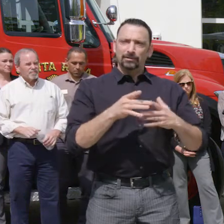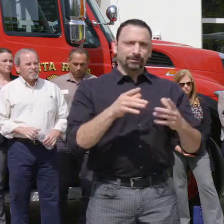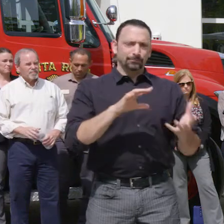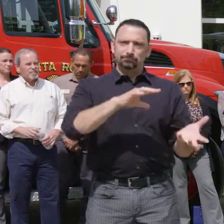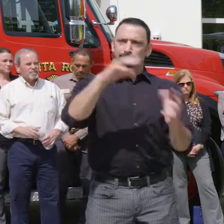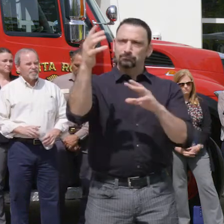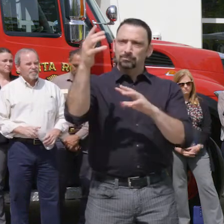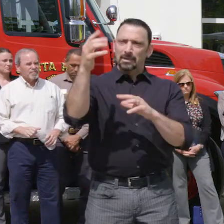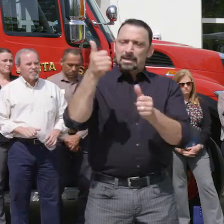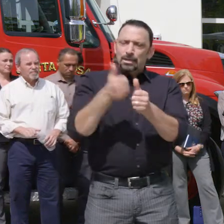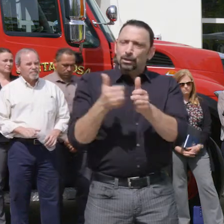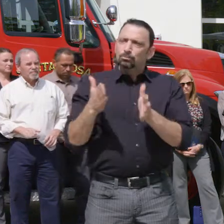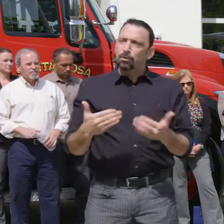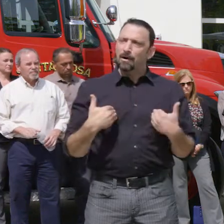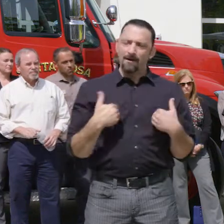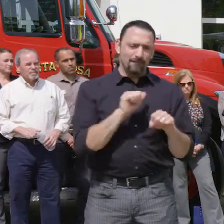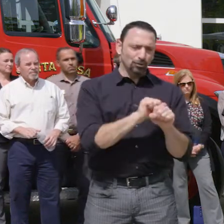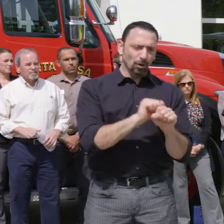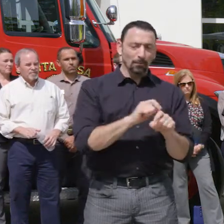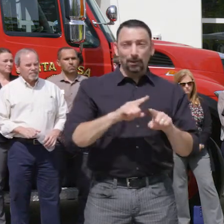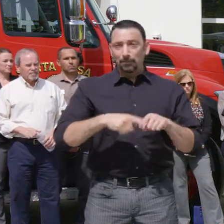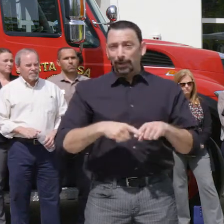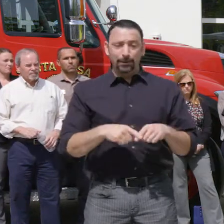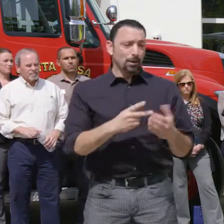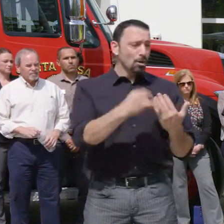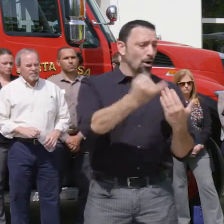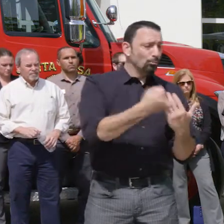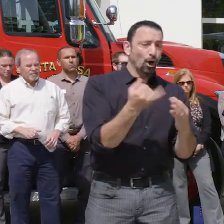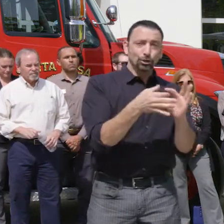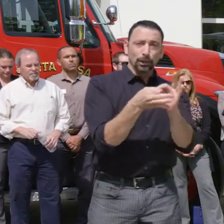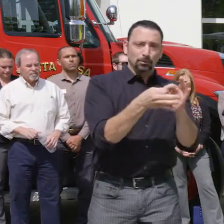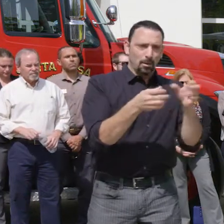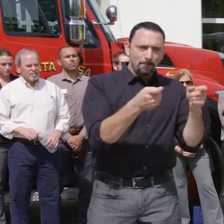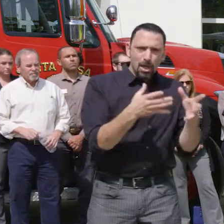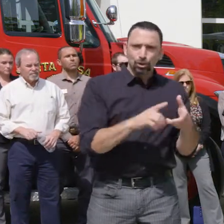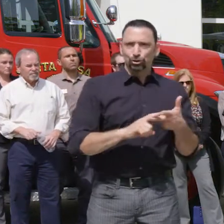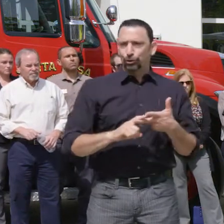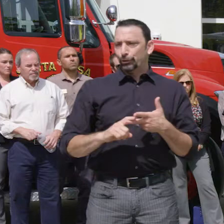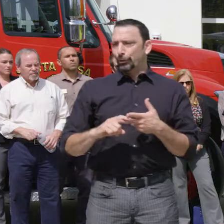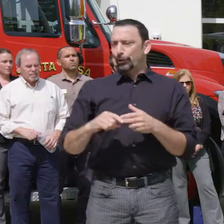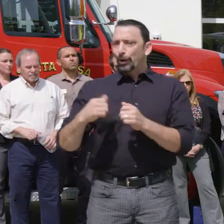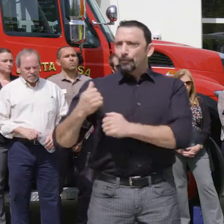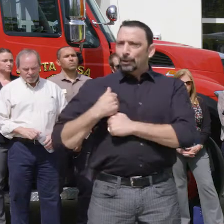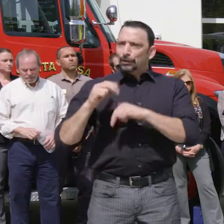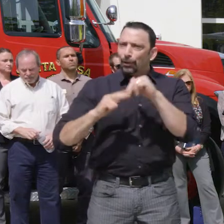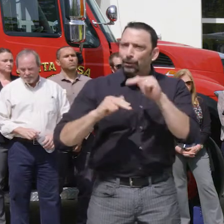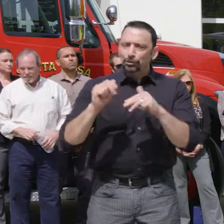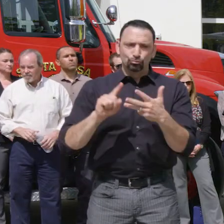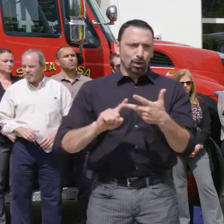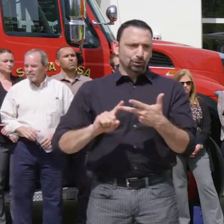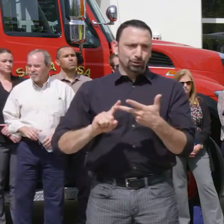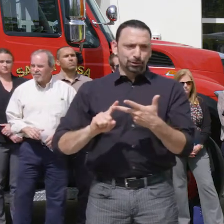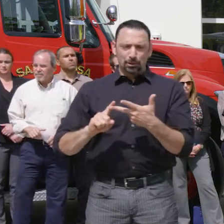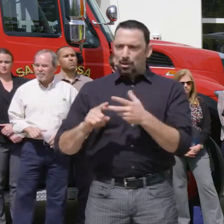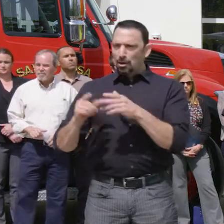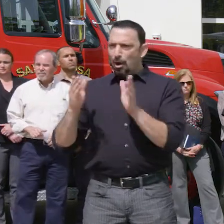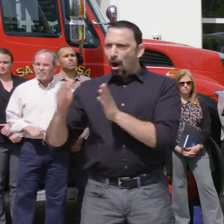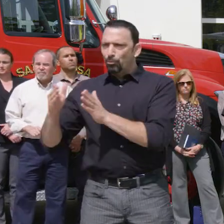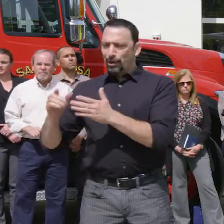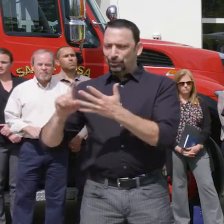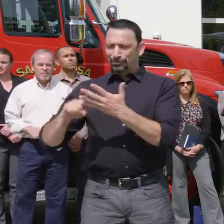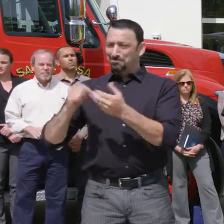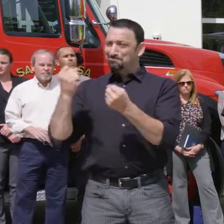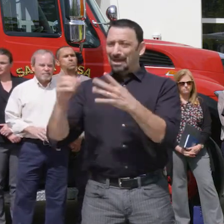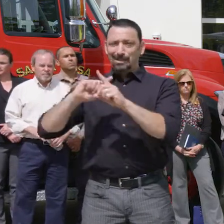that they continue to do, whether it's a project manager, they work construction efforts, civil works, military construction, navigation, operations,